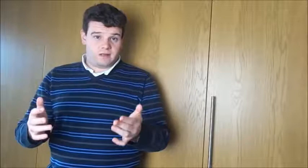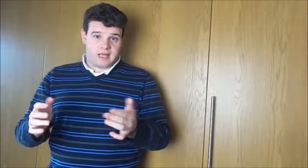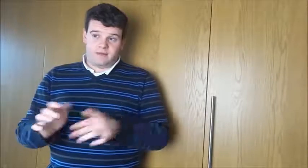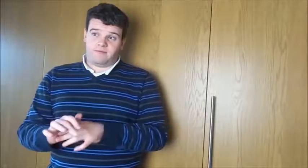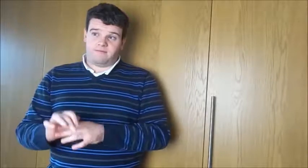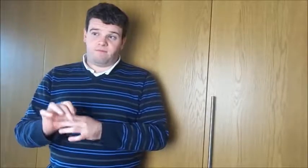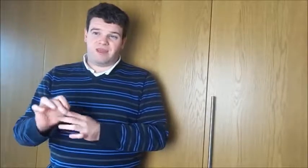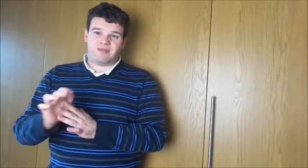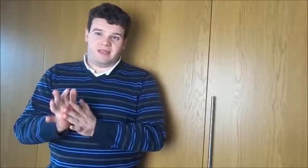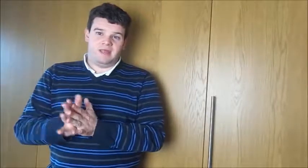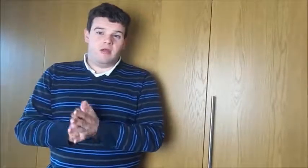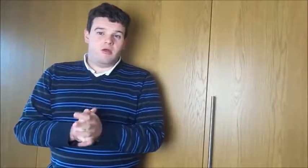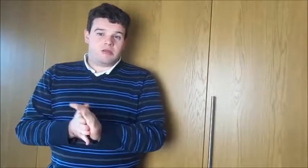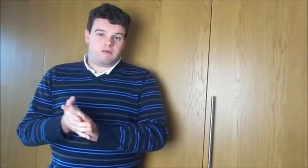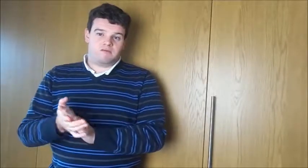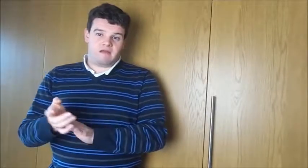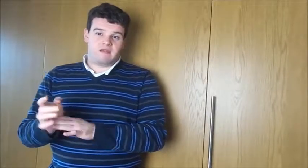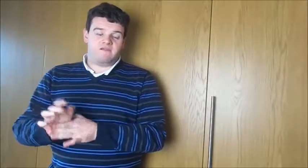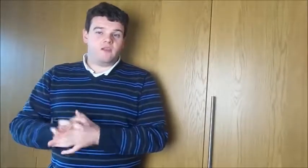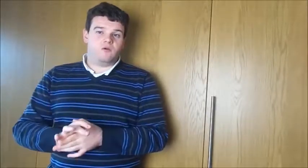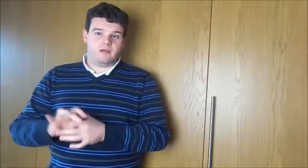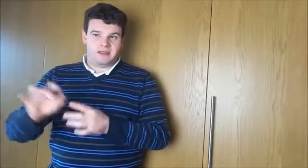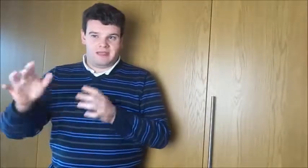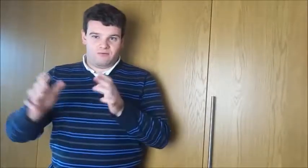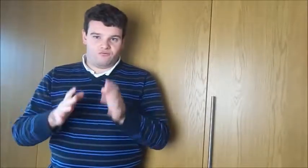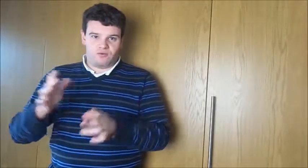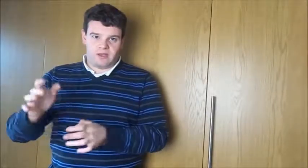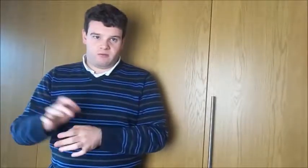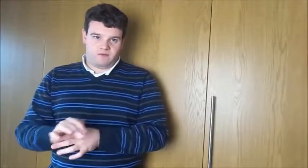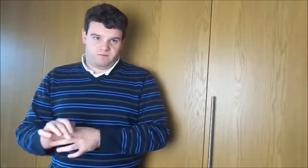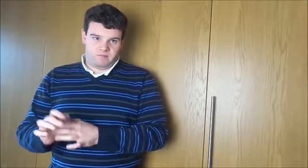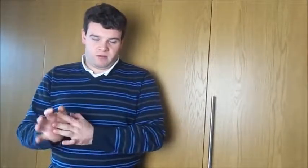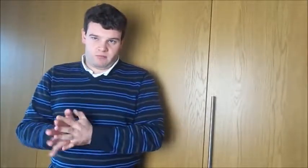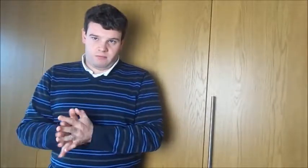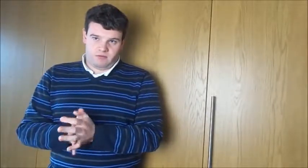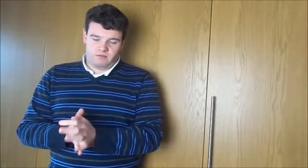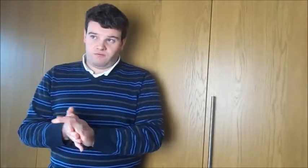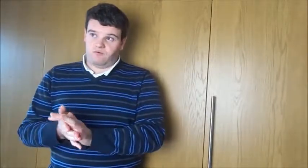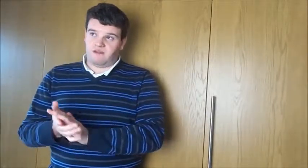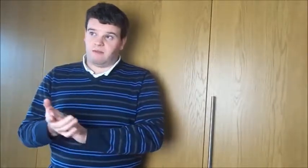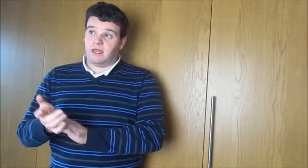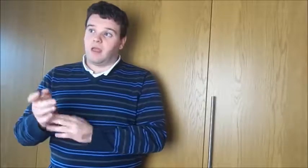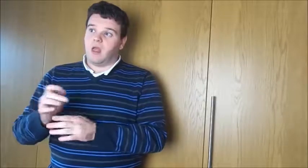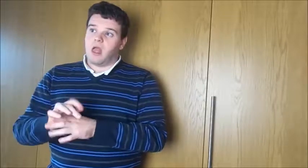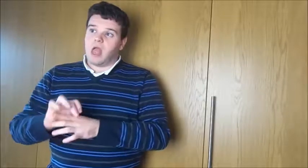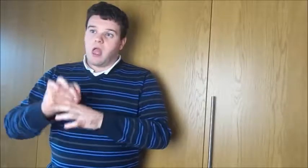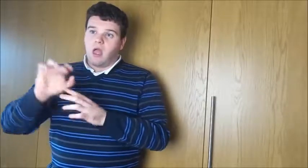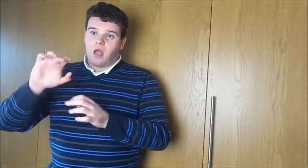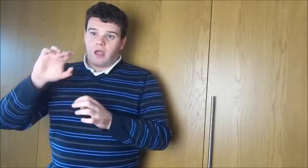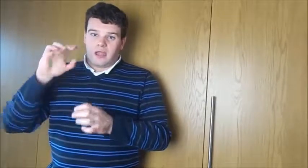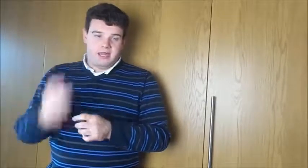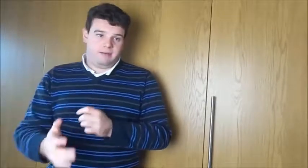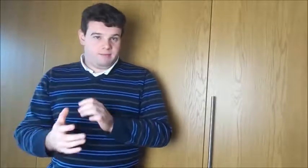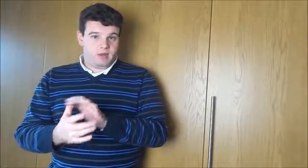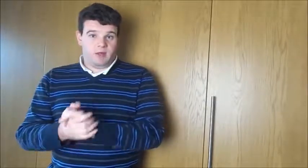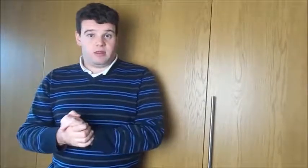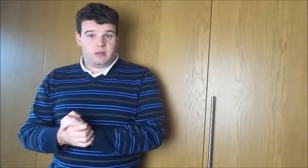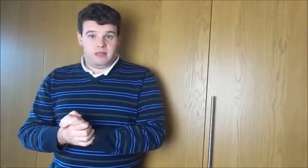and basically sort of having a few run-ins with certain members of the royal family, he dies, leaving